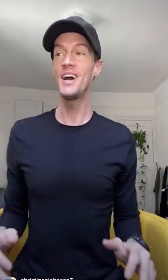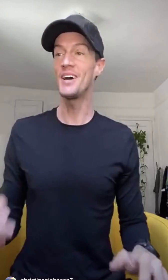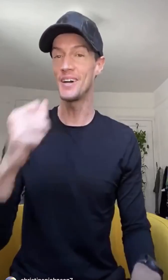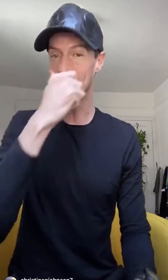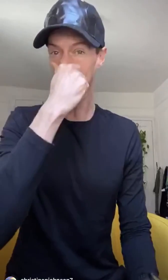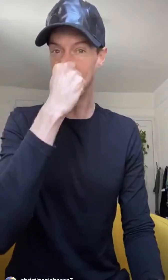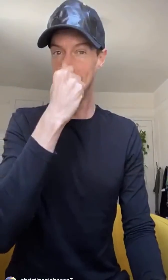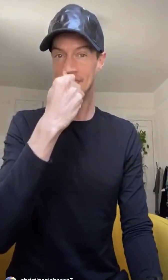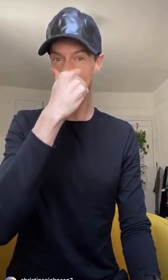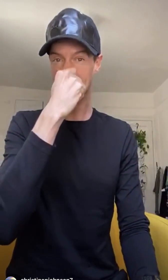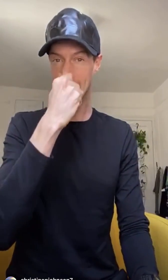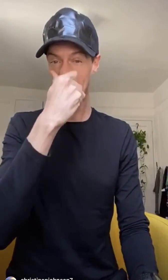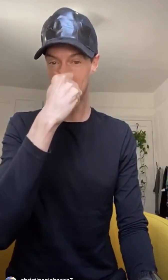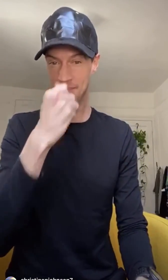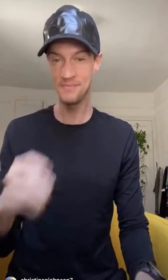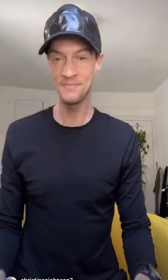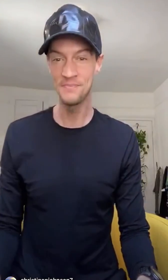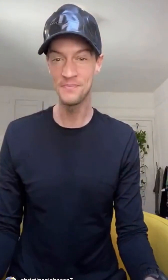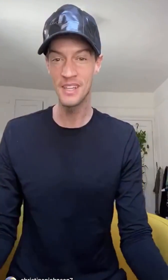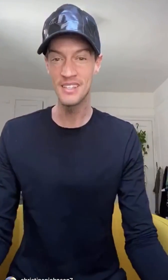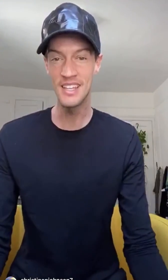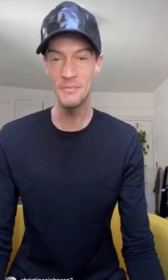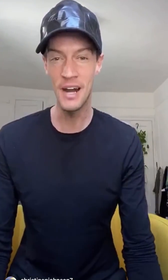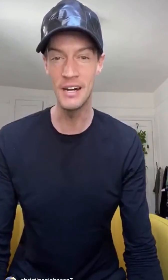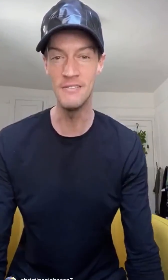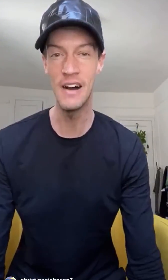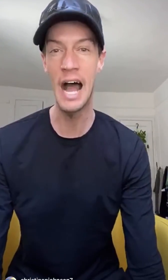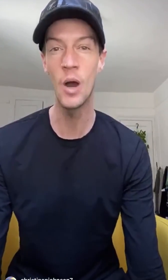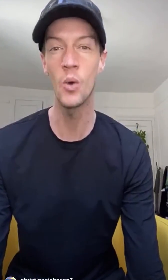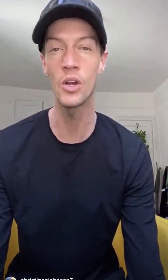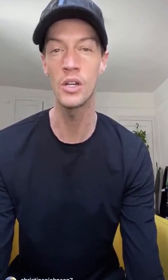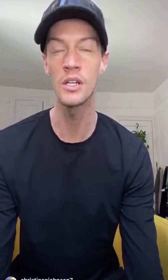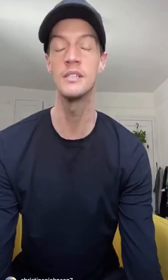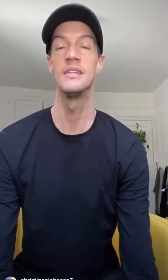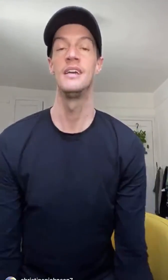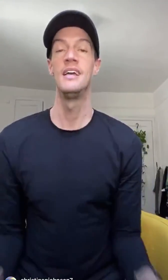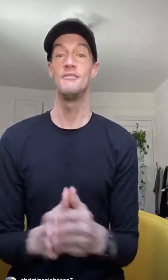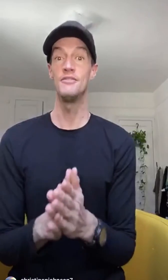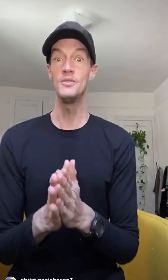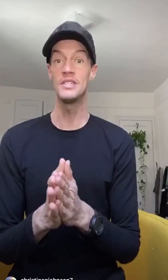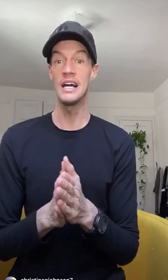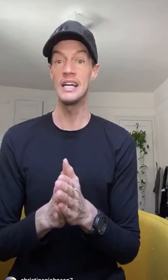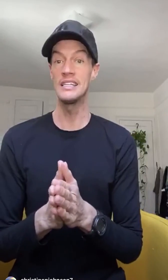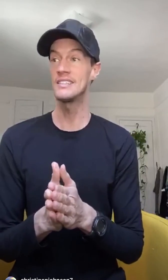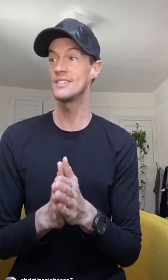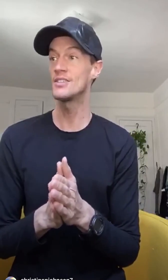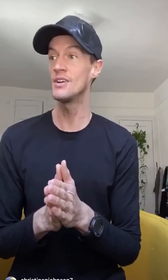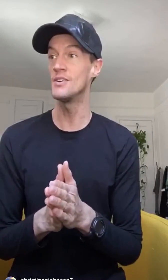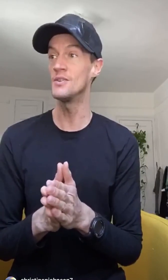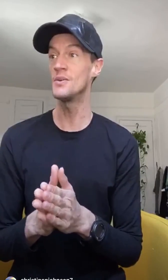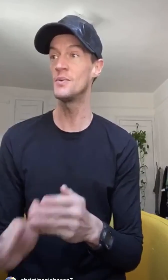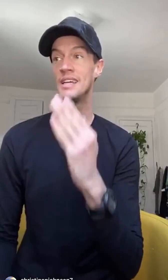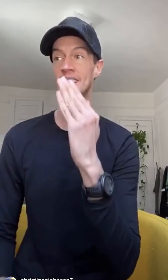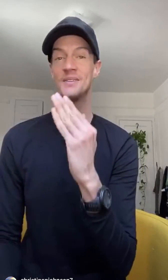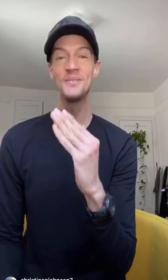are going to finish up some of our food signs. So the one we